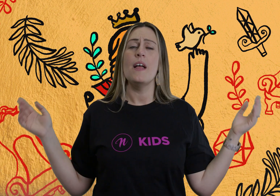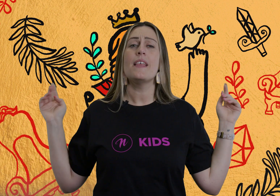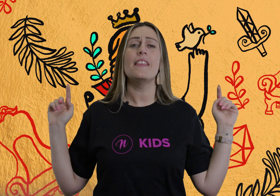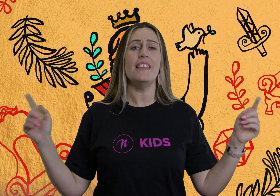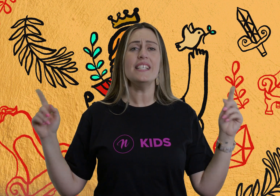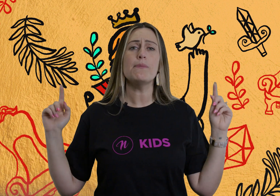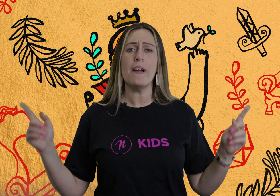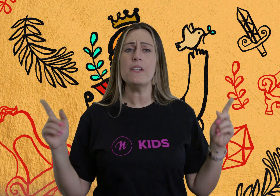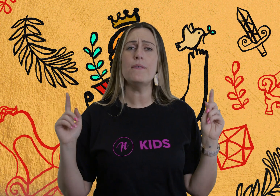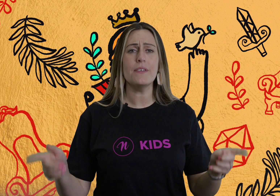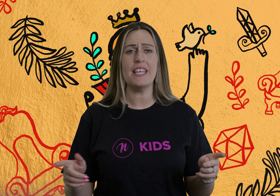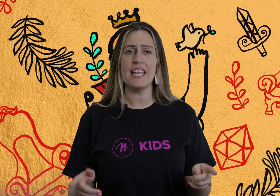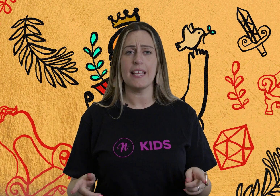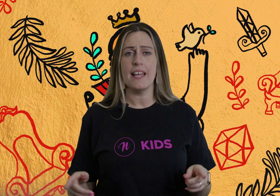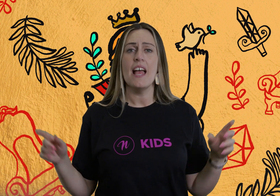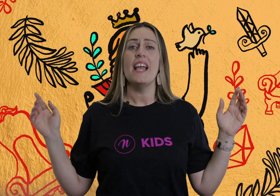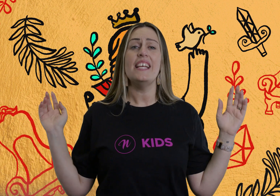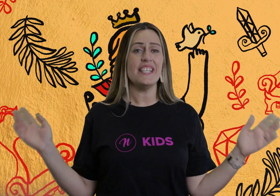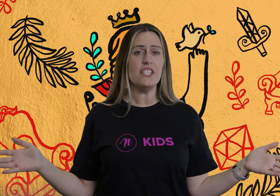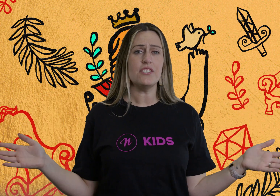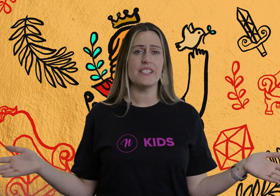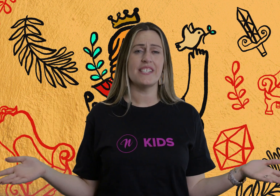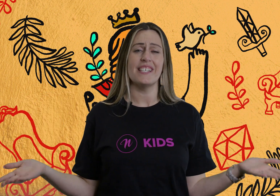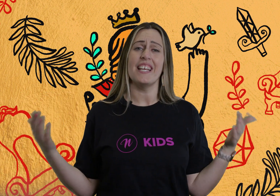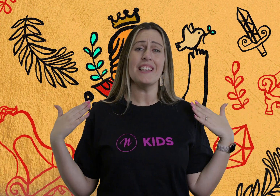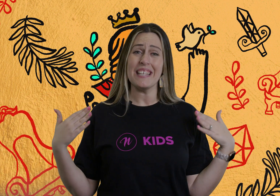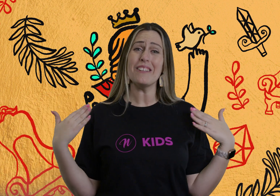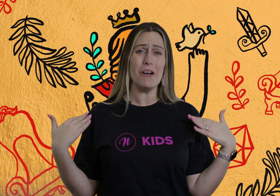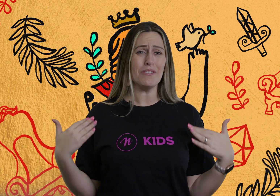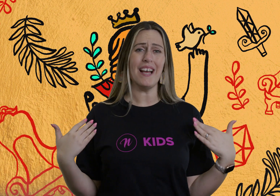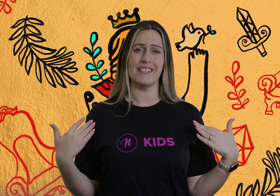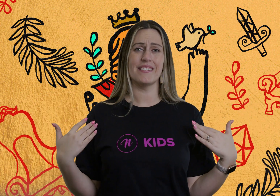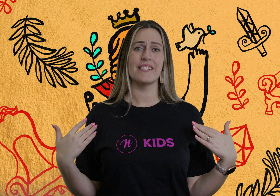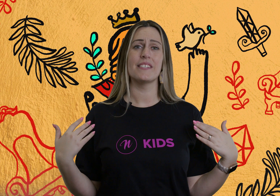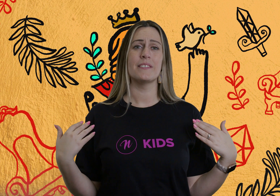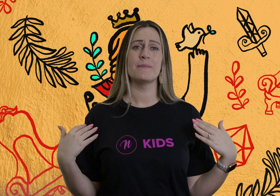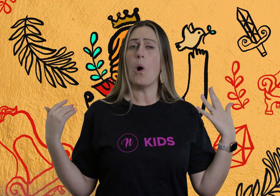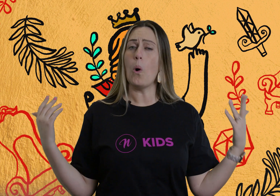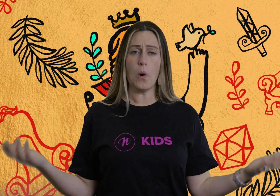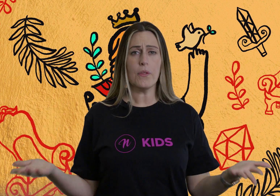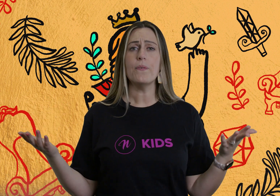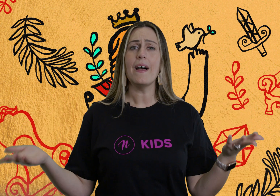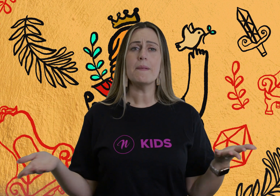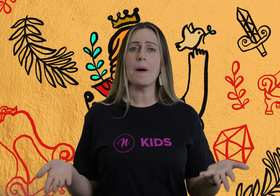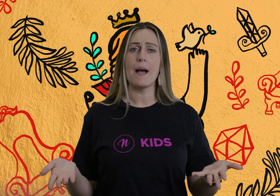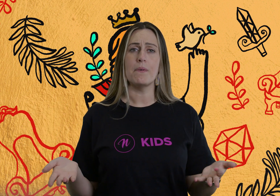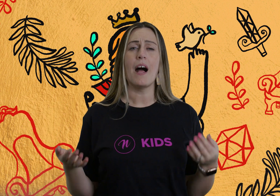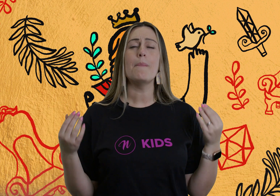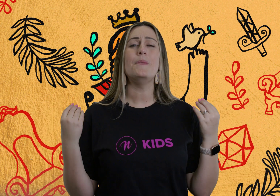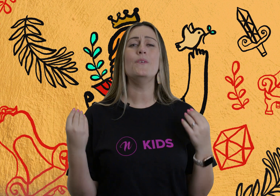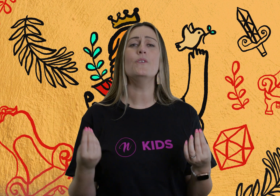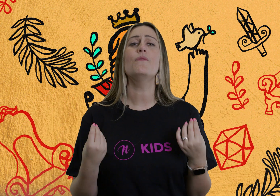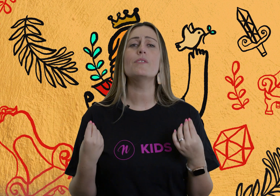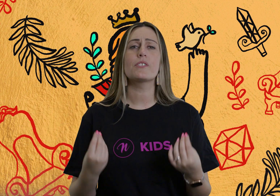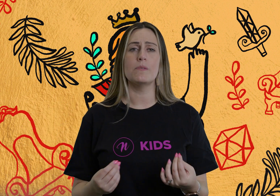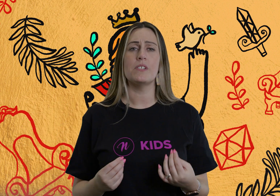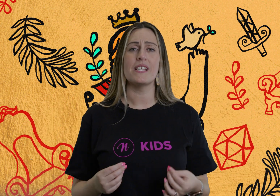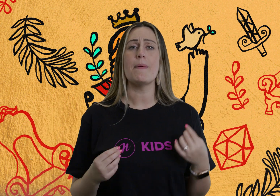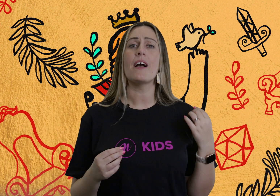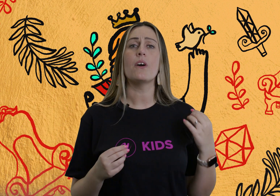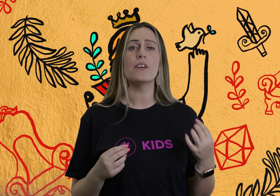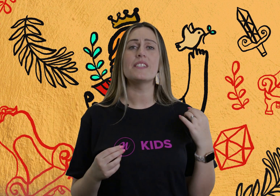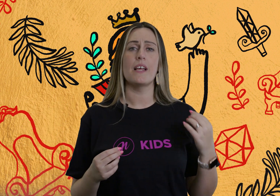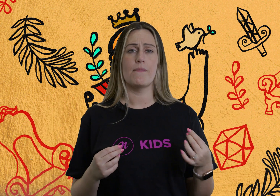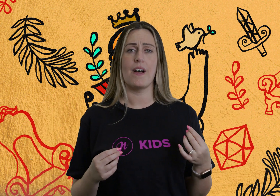know that this wonderful King is interested in little old us? All throughout the Bible are beautiful